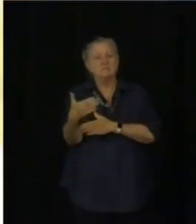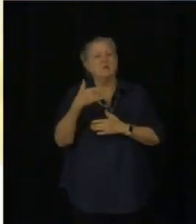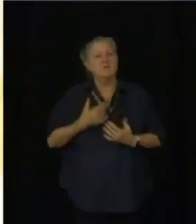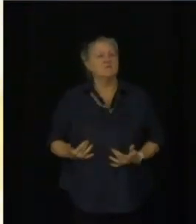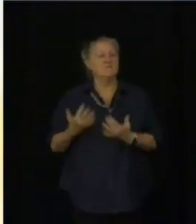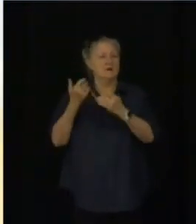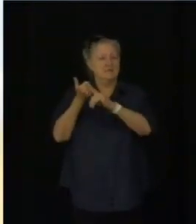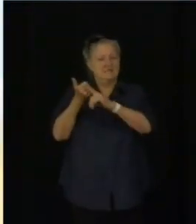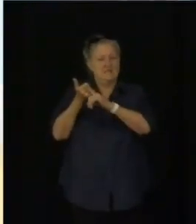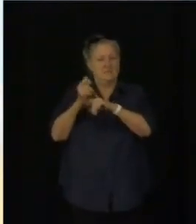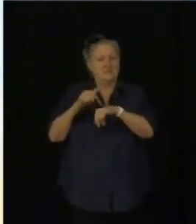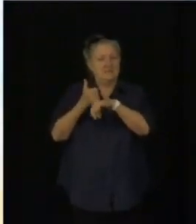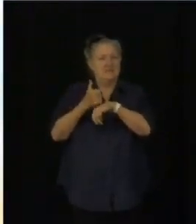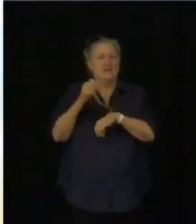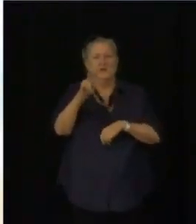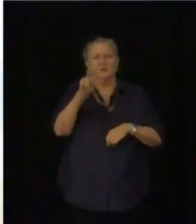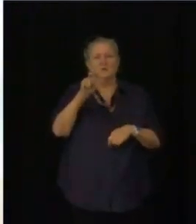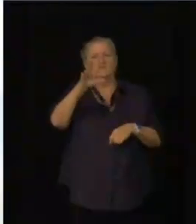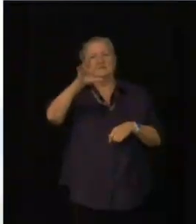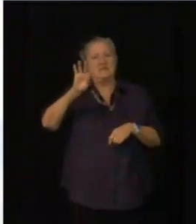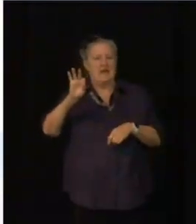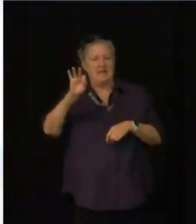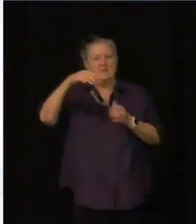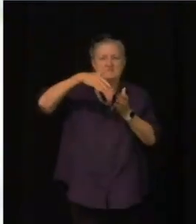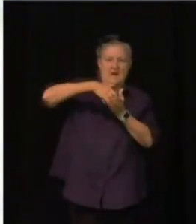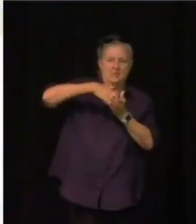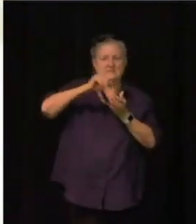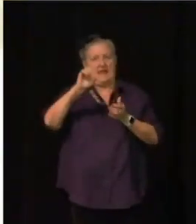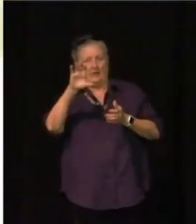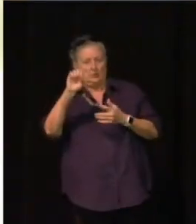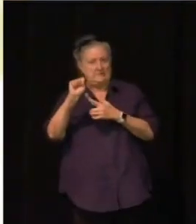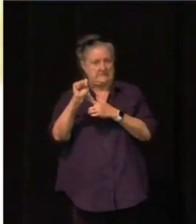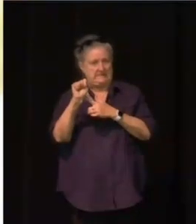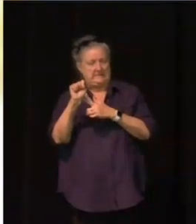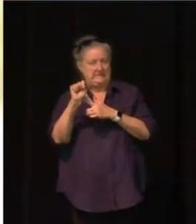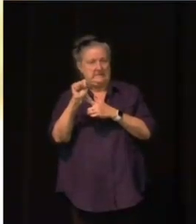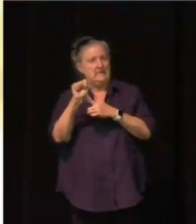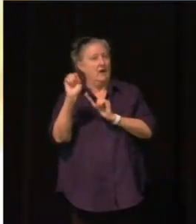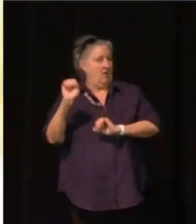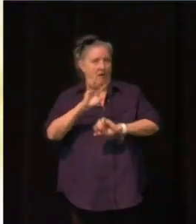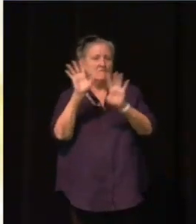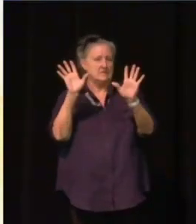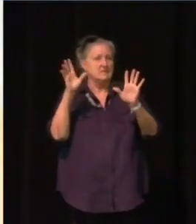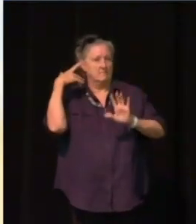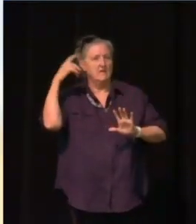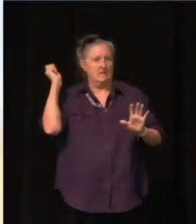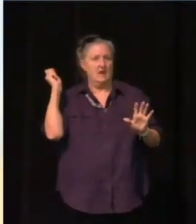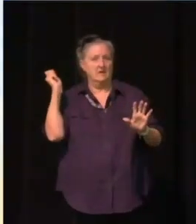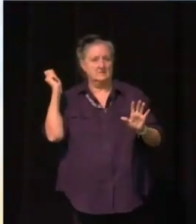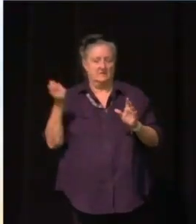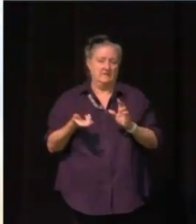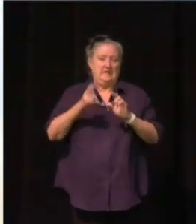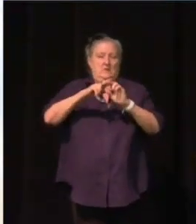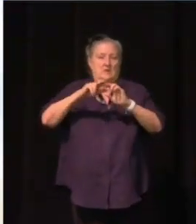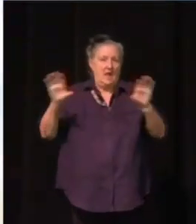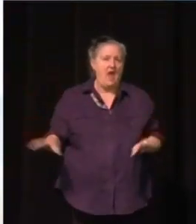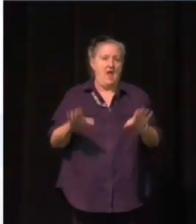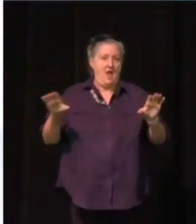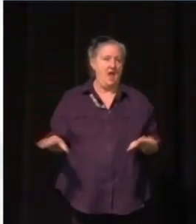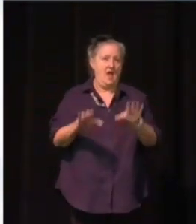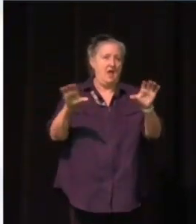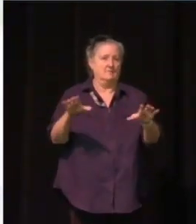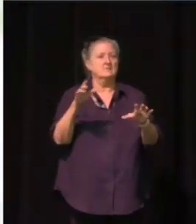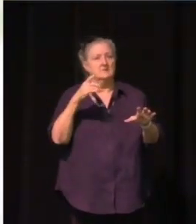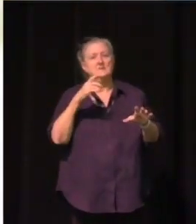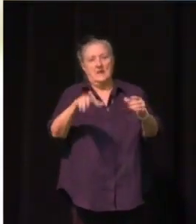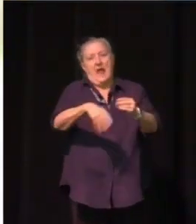morning, the fire was sitting at 259,000 acres. And obviously, because of the increased fire activity today, we have